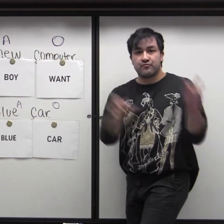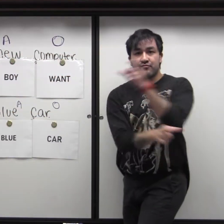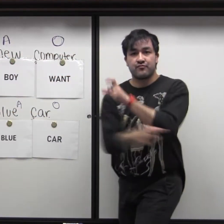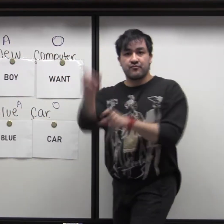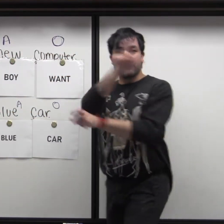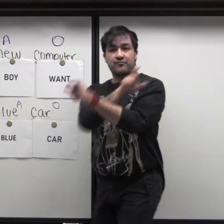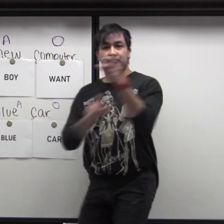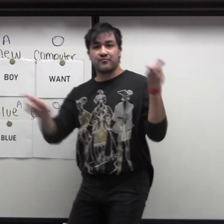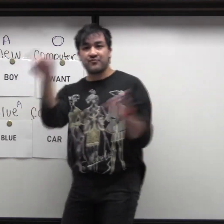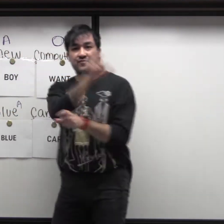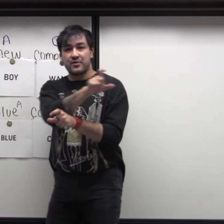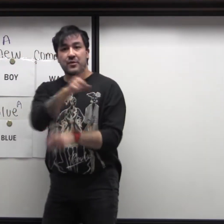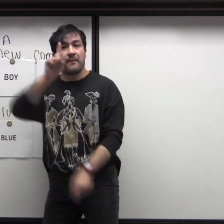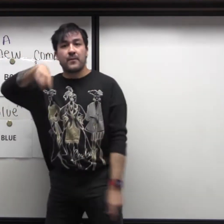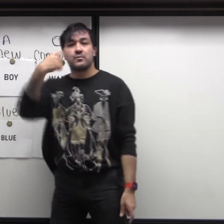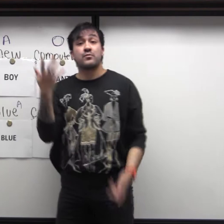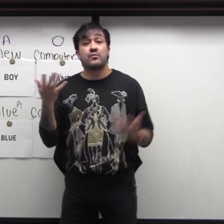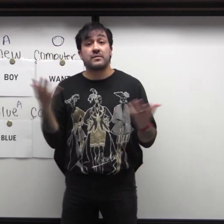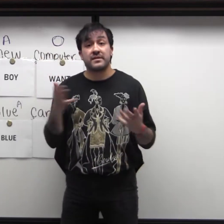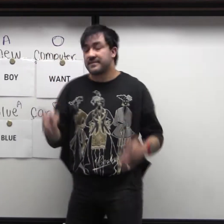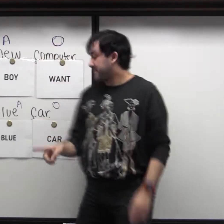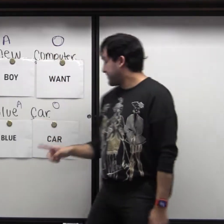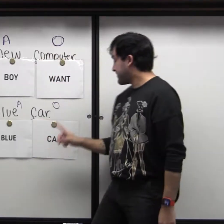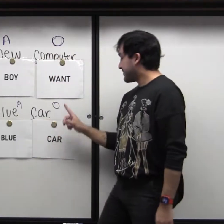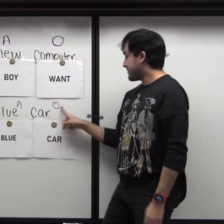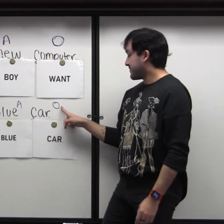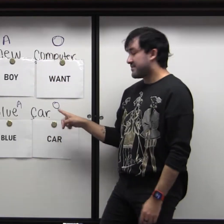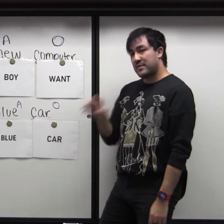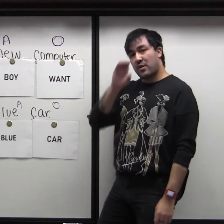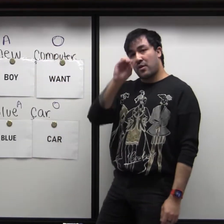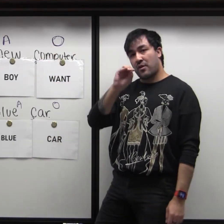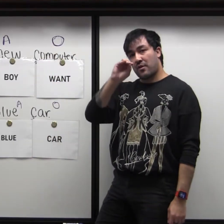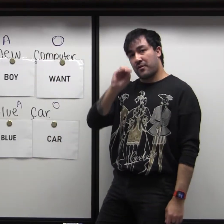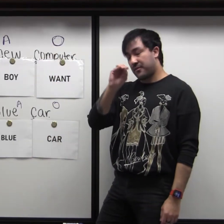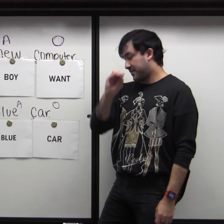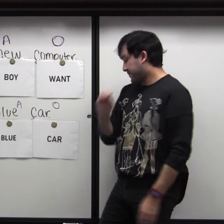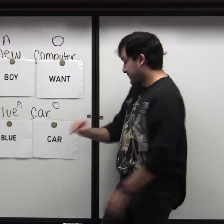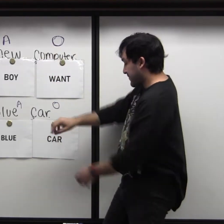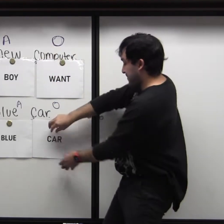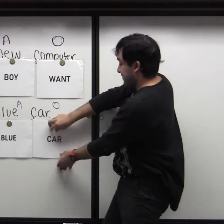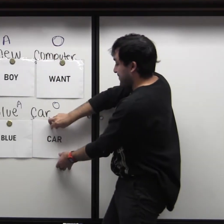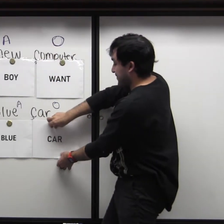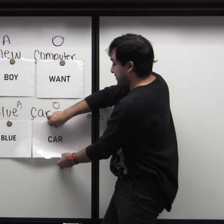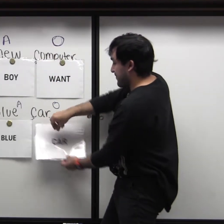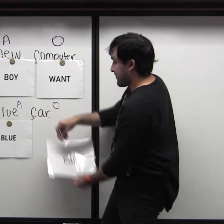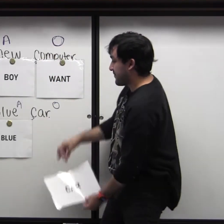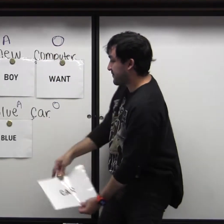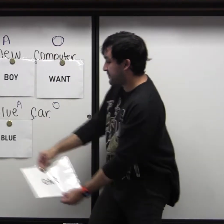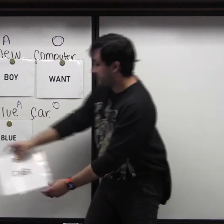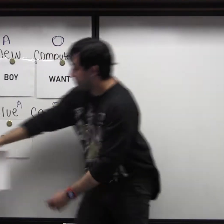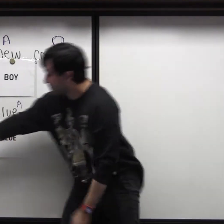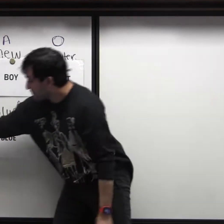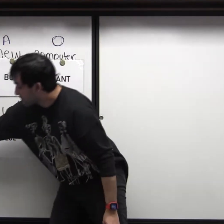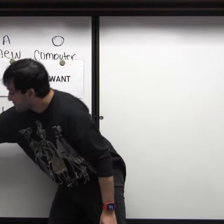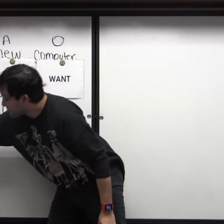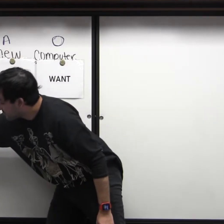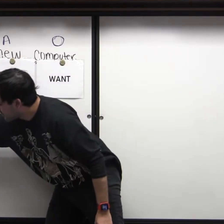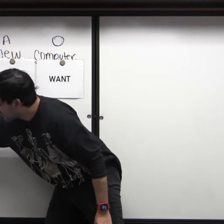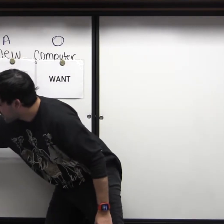all of our signs and now we can easily move them around. So we always say what first? Our object. So let's go ahead and take our object, put that in the